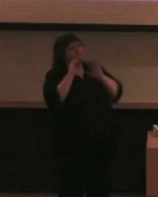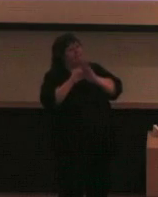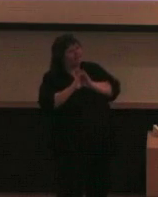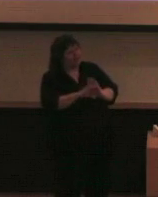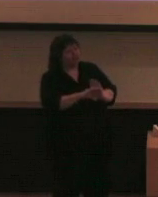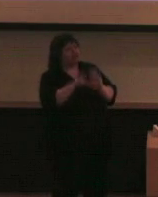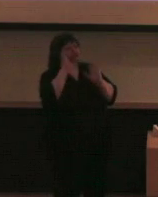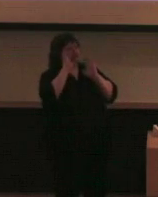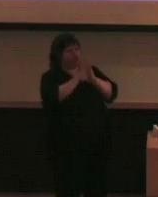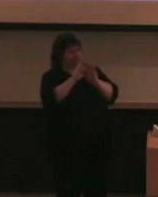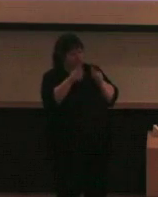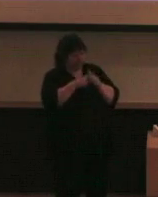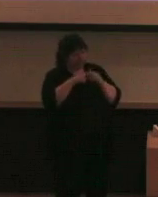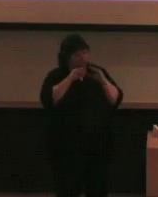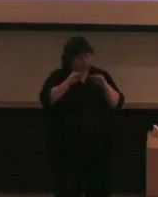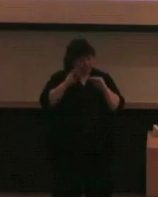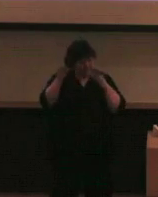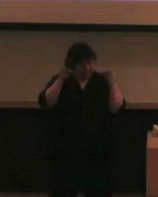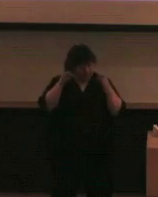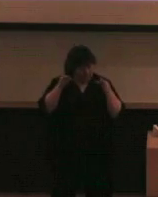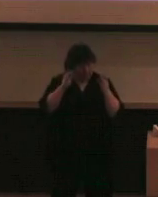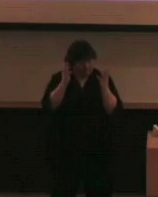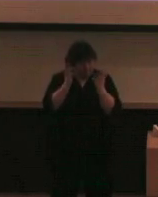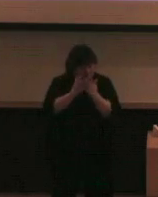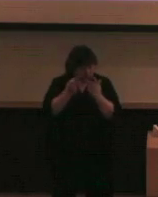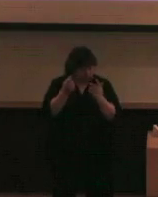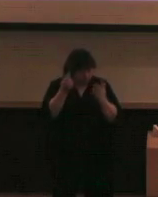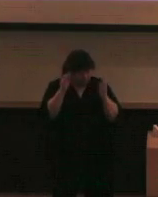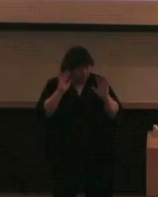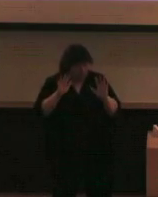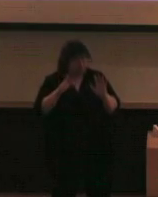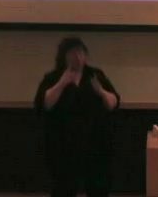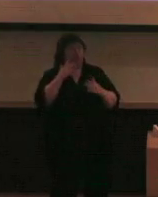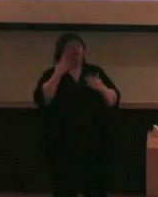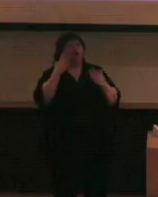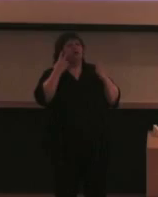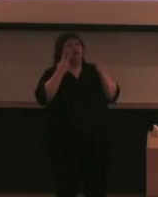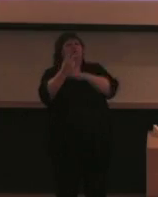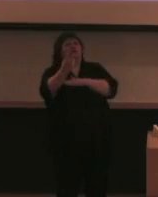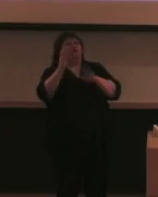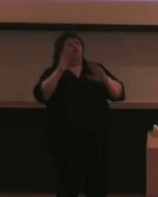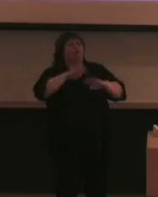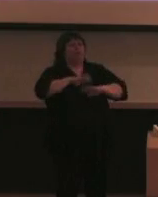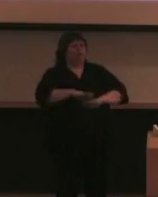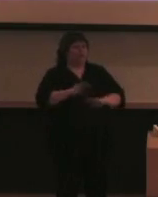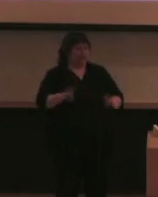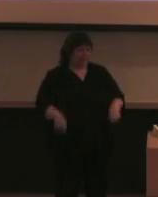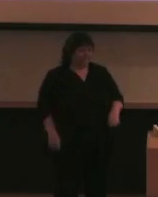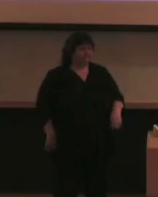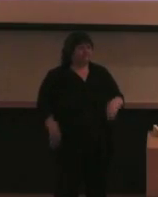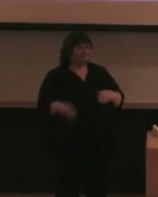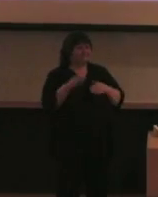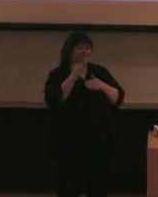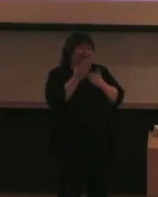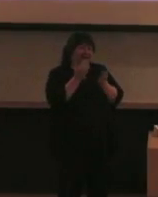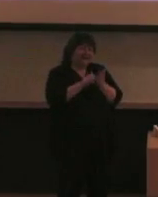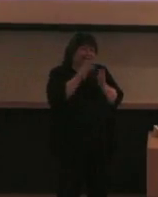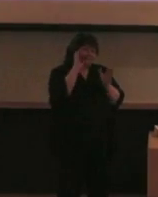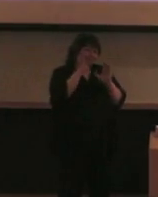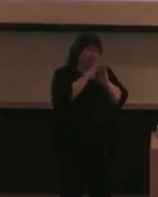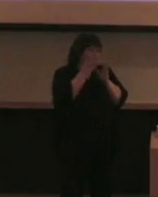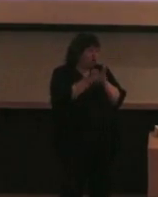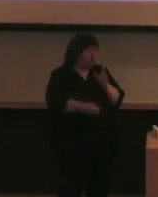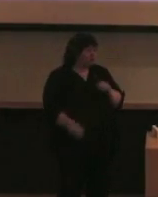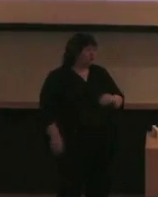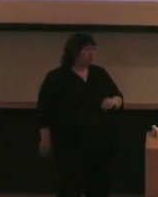So you need to try to educate to the level of the patient as best as you possibly can. Some pictures missing here, but I'll